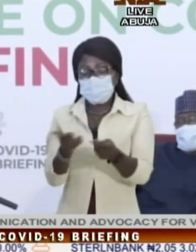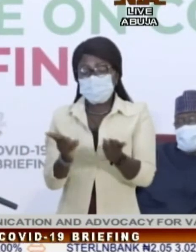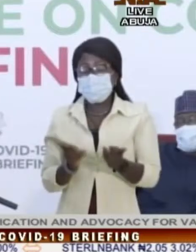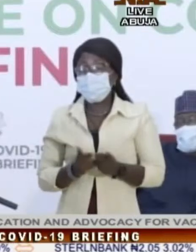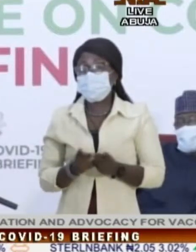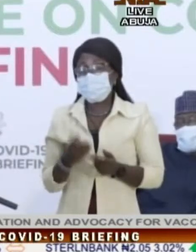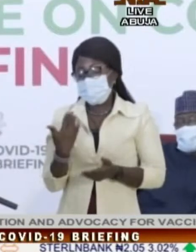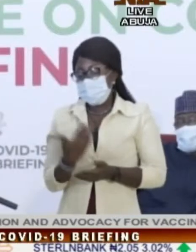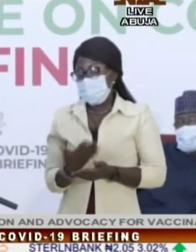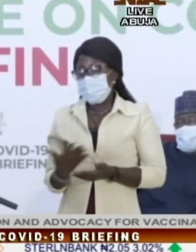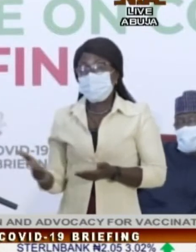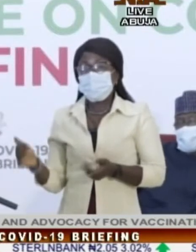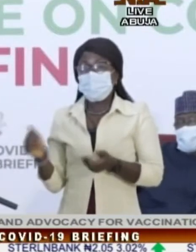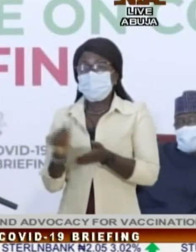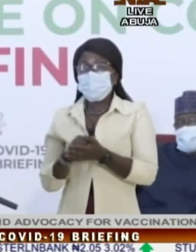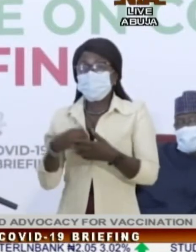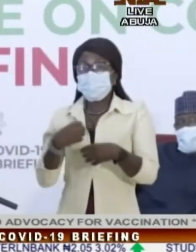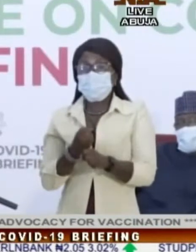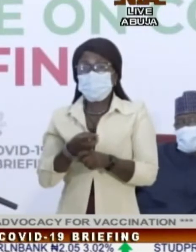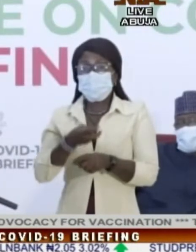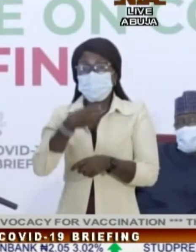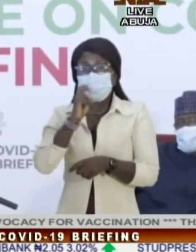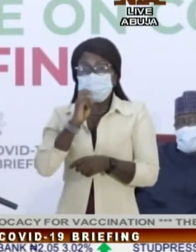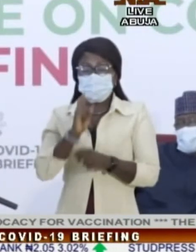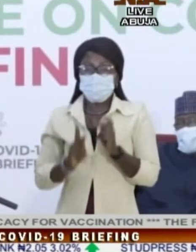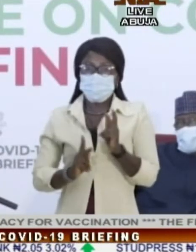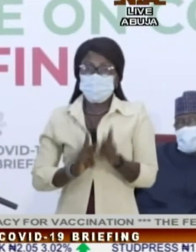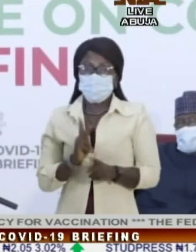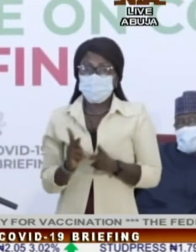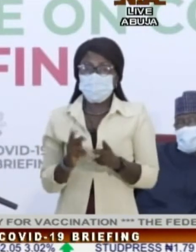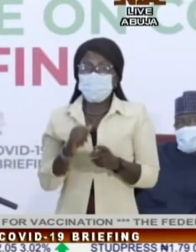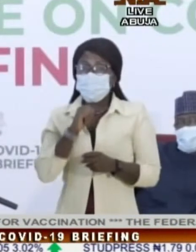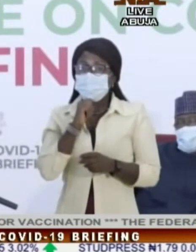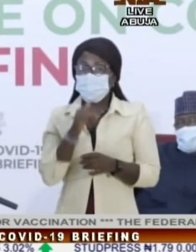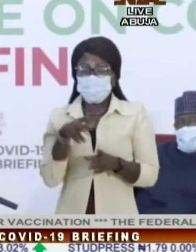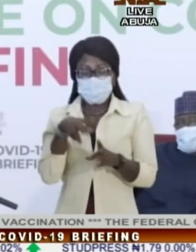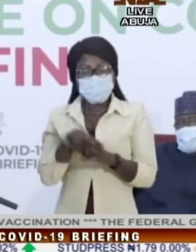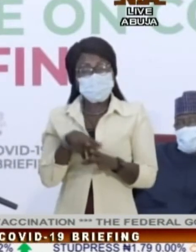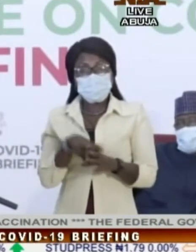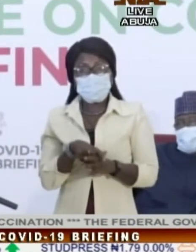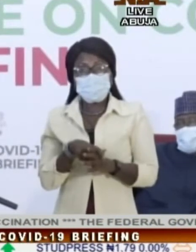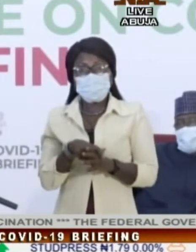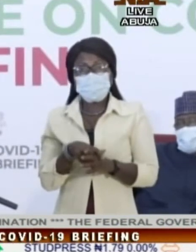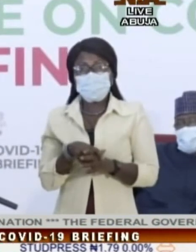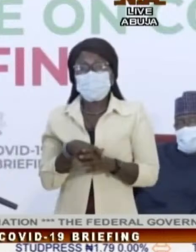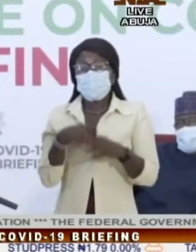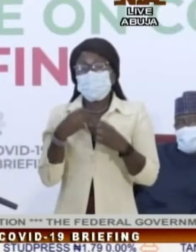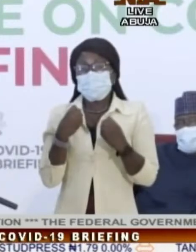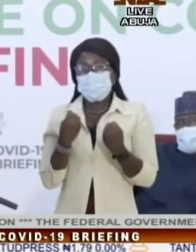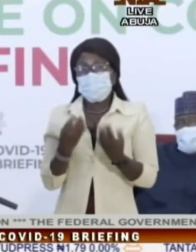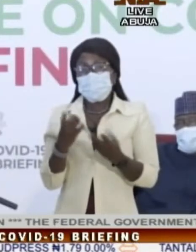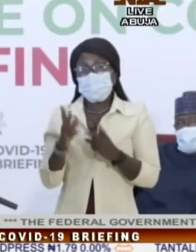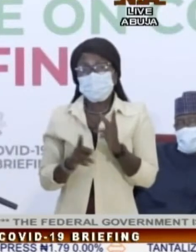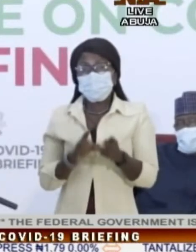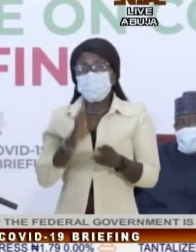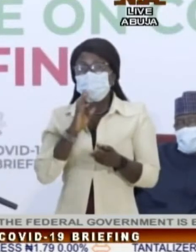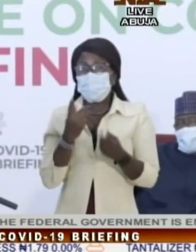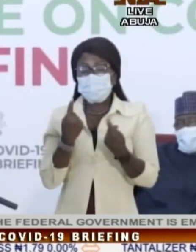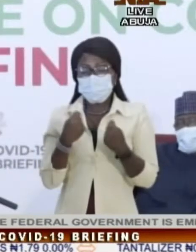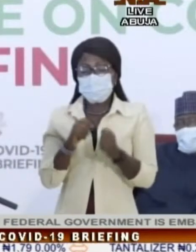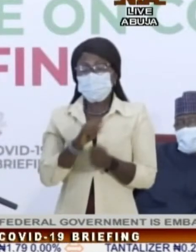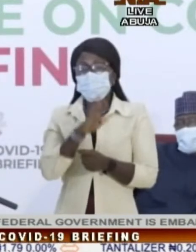mun faɗa muna ƙara faɗe da gaske ne, kuma wannan karan tana fa kama kowa ne. Da kaman ta fi kama dattawa da